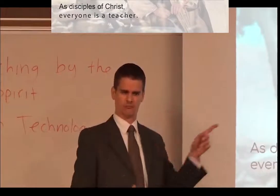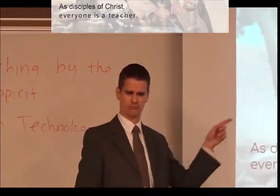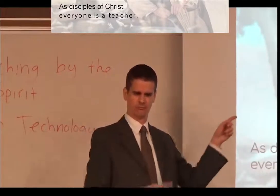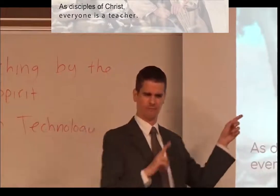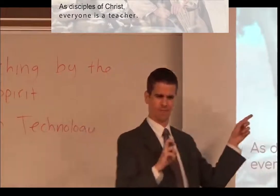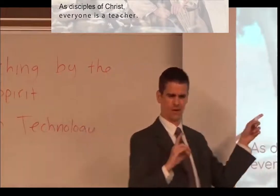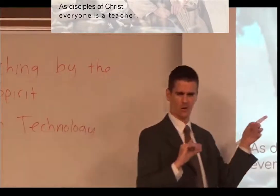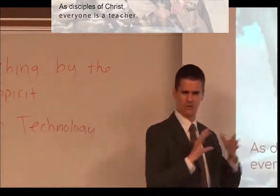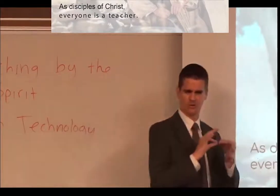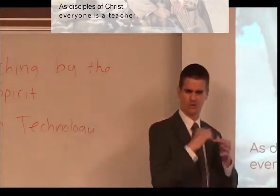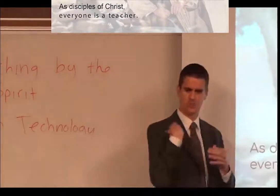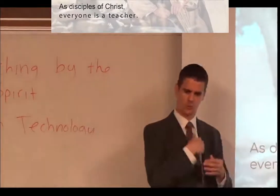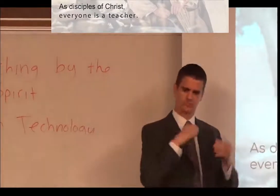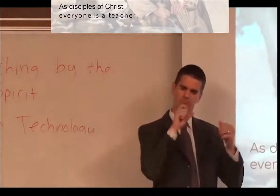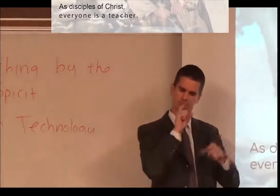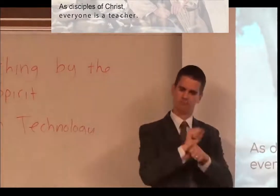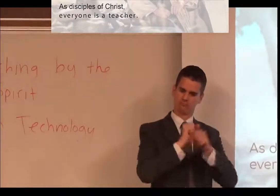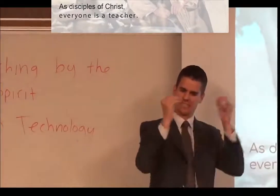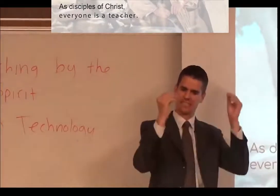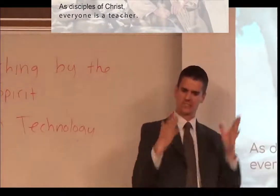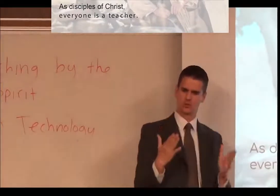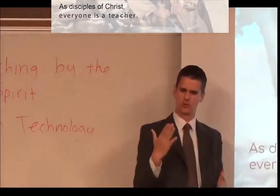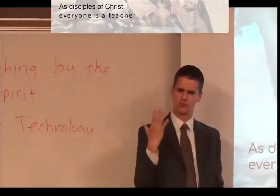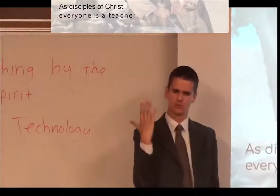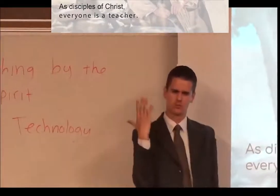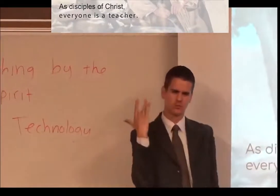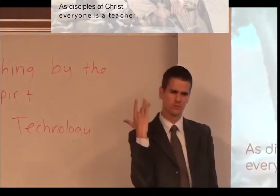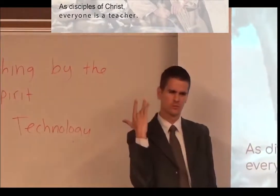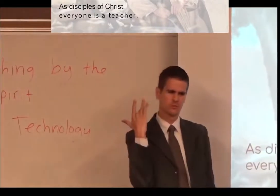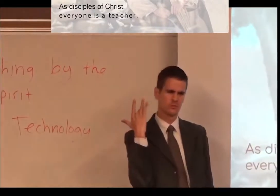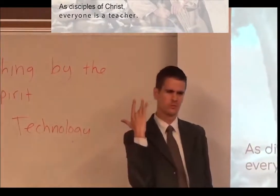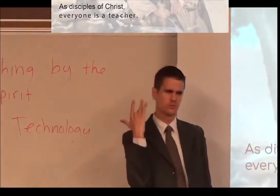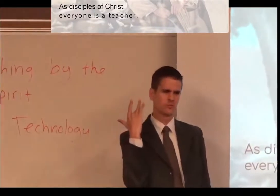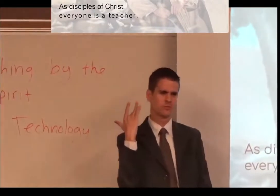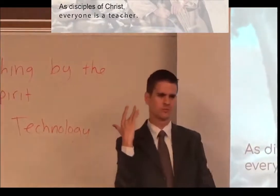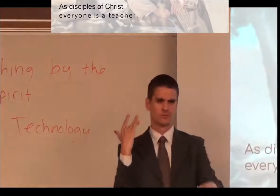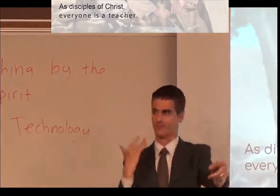Is that true that we're all teachers? Yeah, we are. Why?